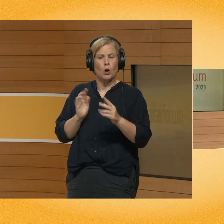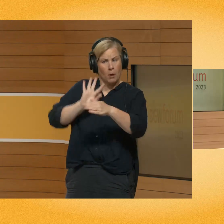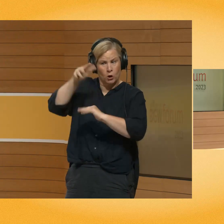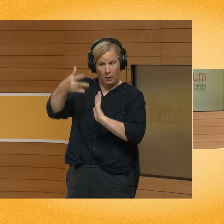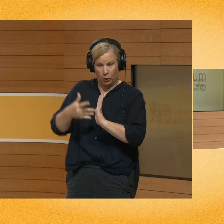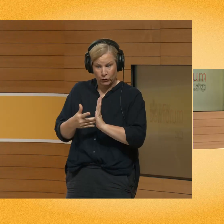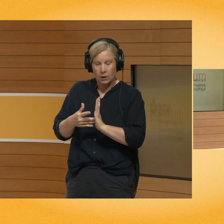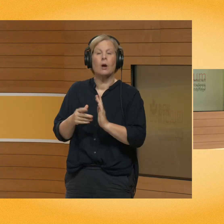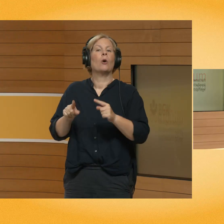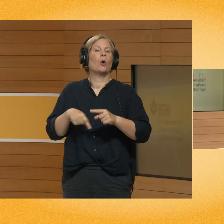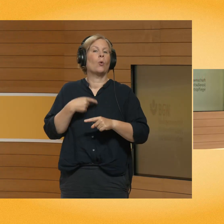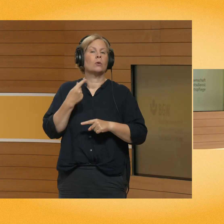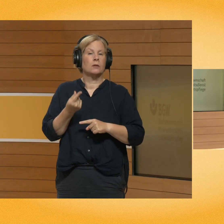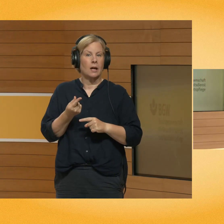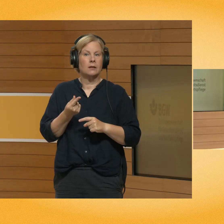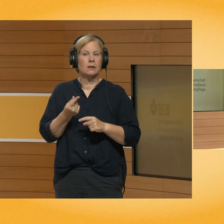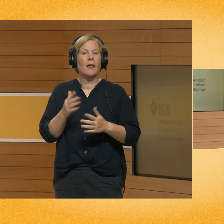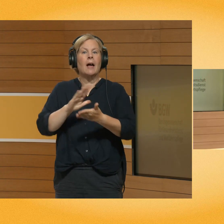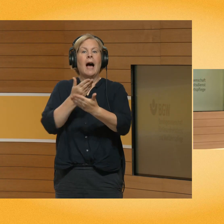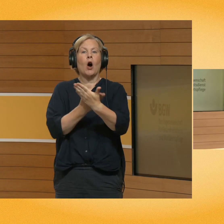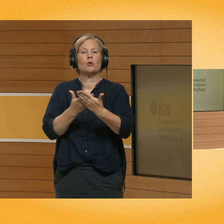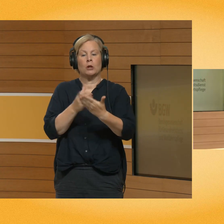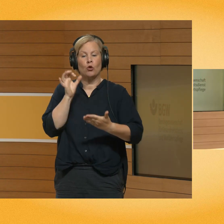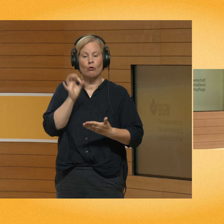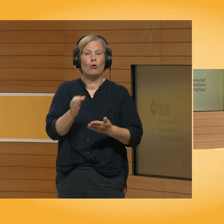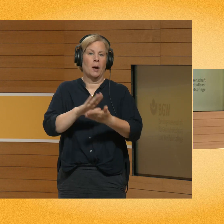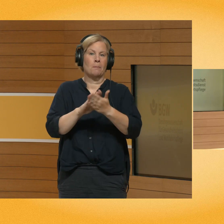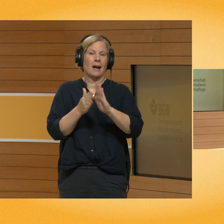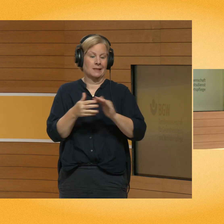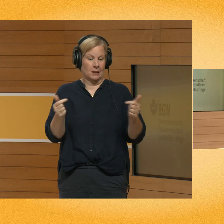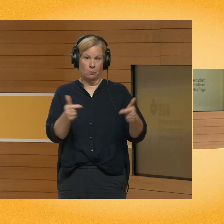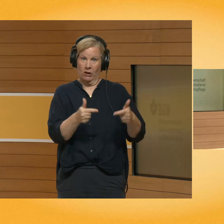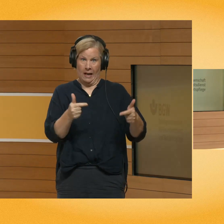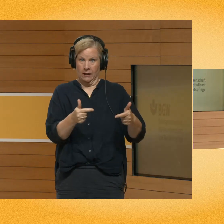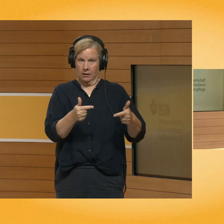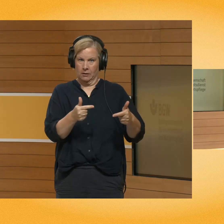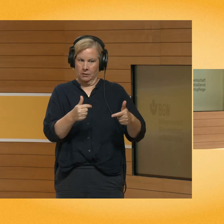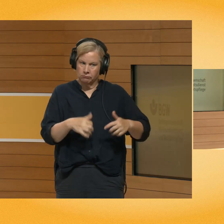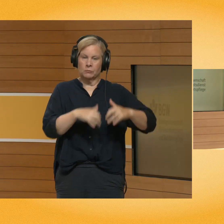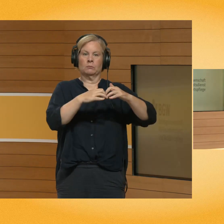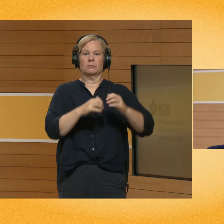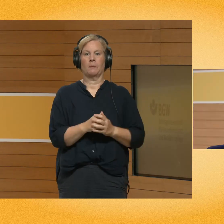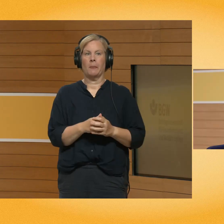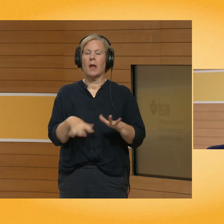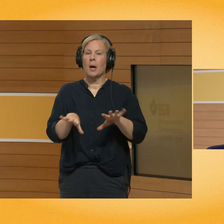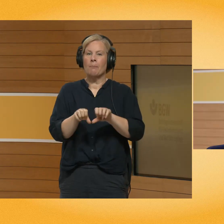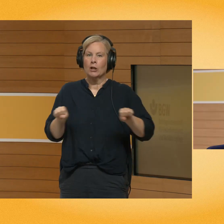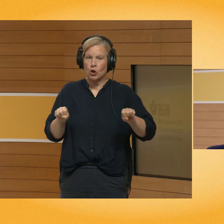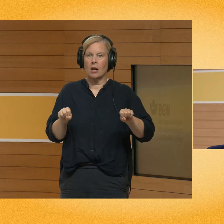we have absolvents from bachelor to master directly, and they have no experience in a specialized